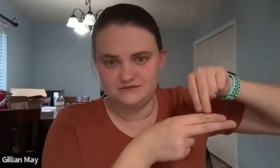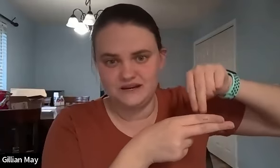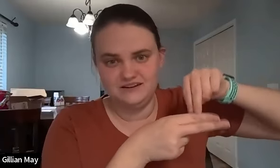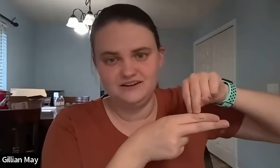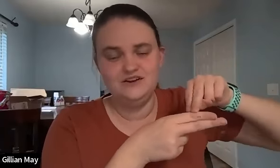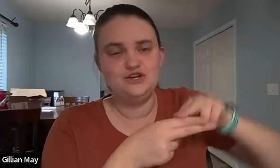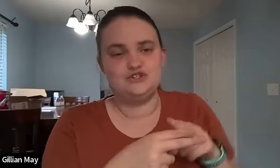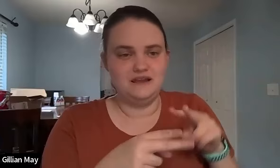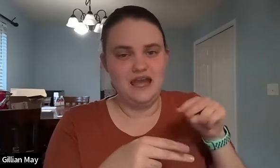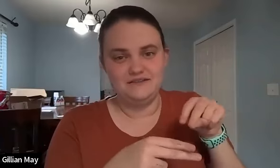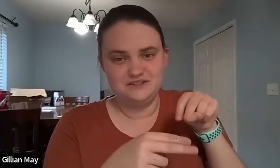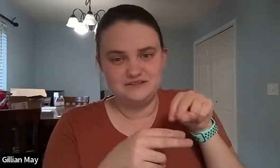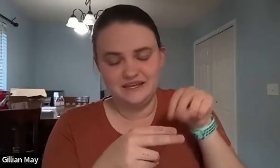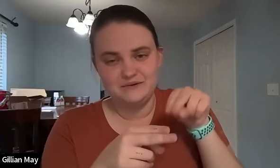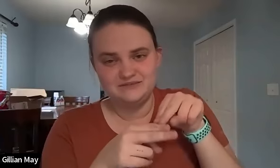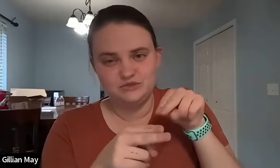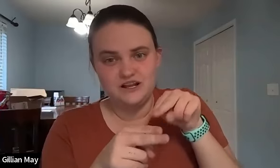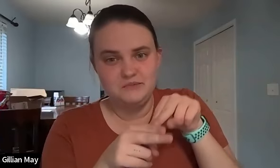right here. So like I have to, like we're talking about